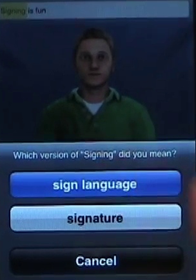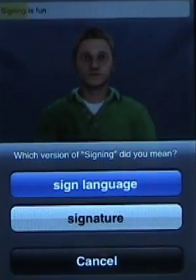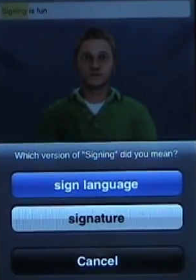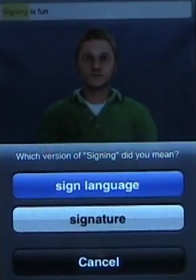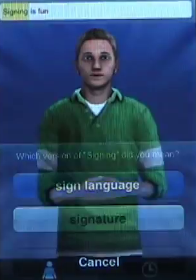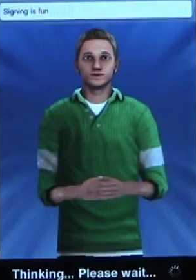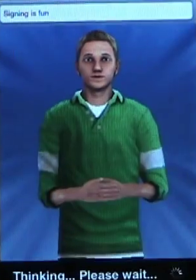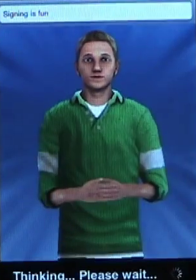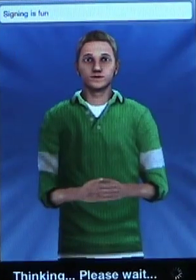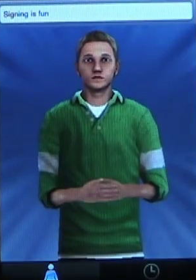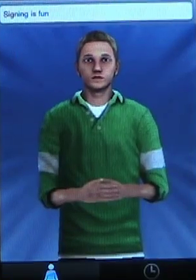alphabet.